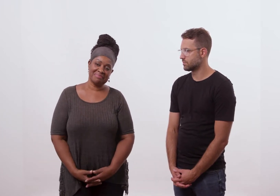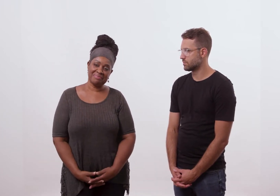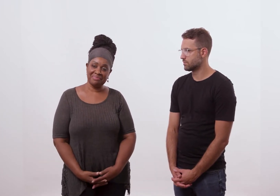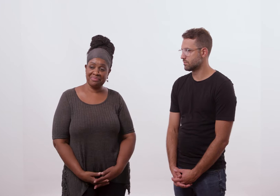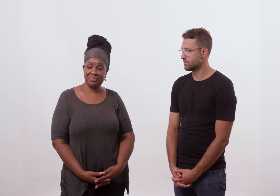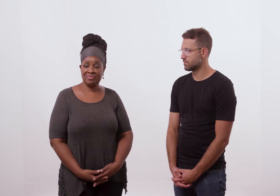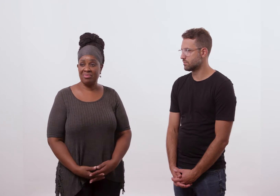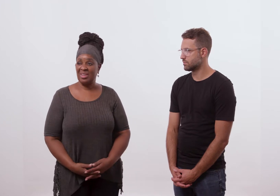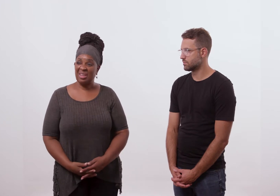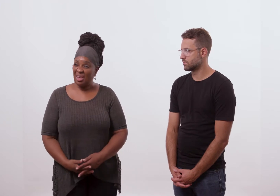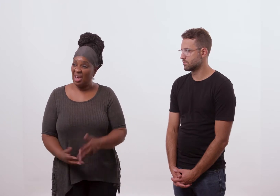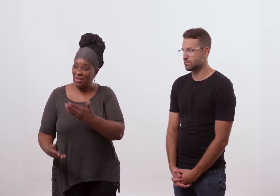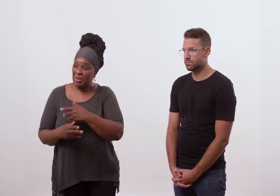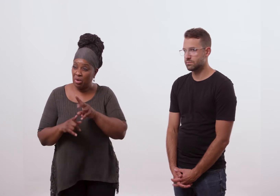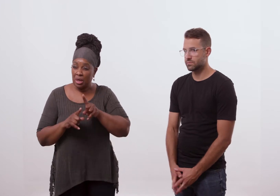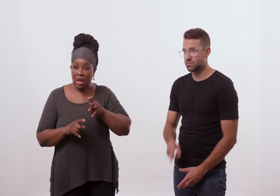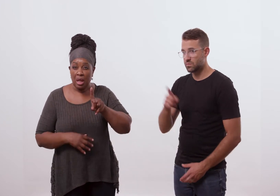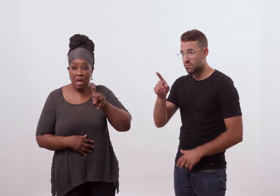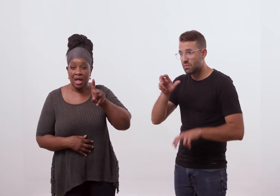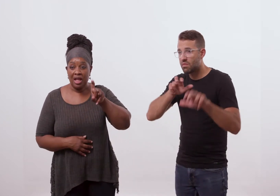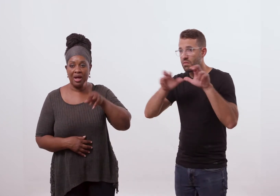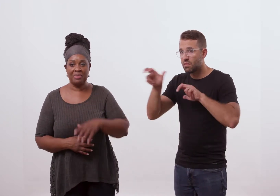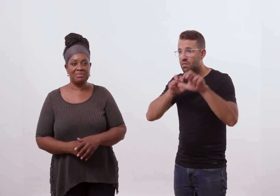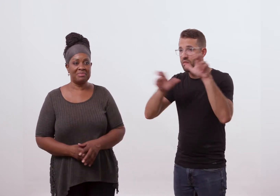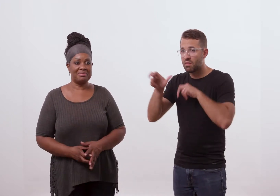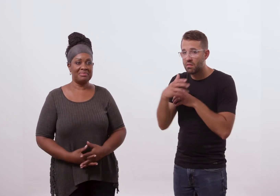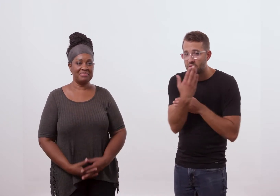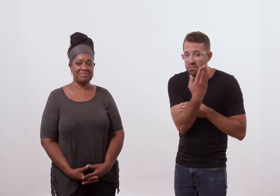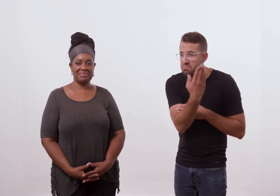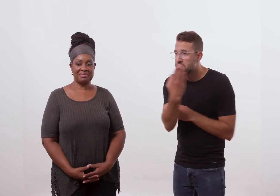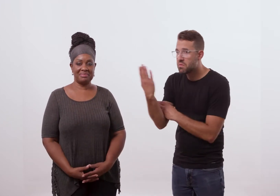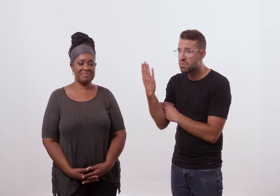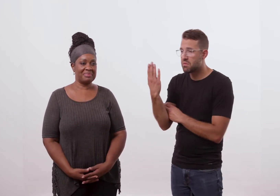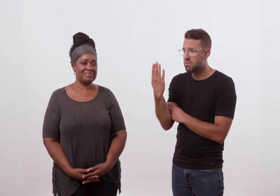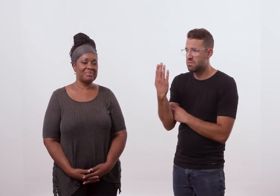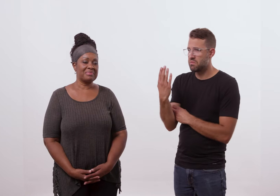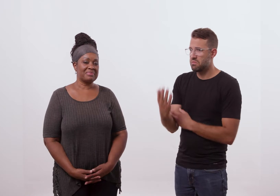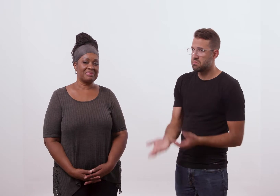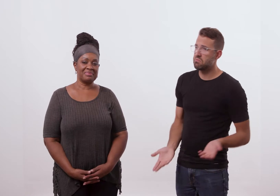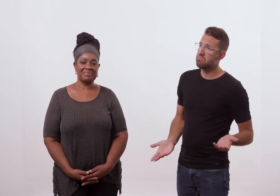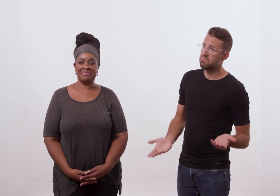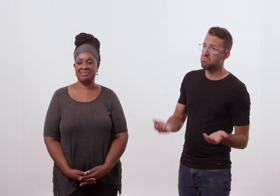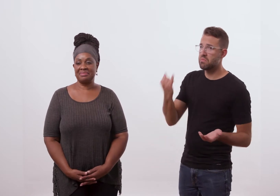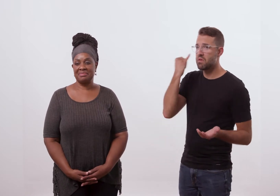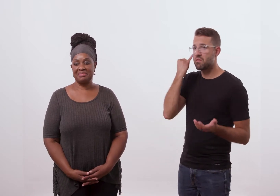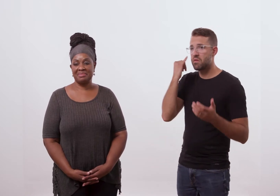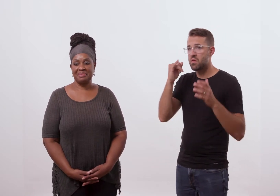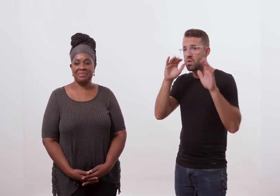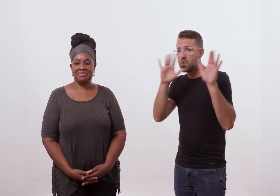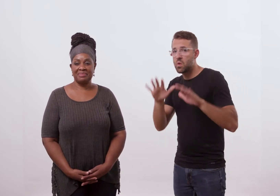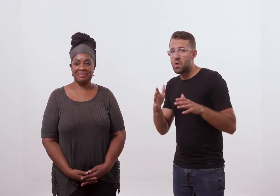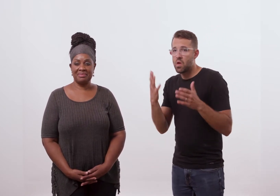And you climb up here every morning? As weather permits. I am not so agile as your young chief. Your